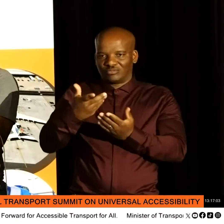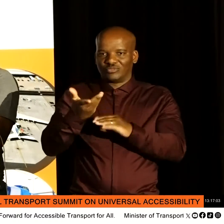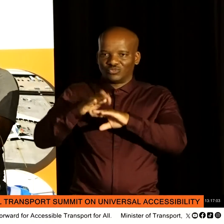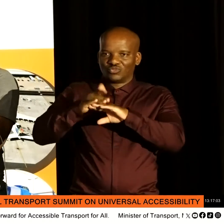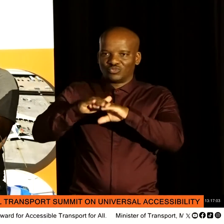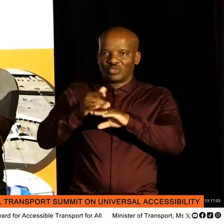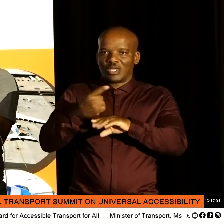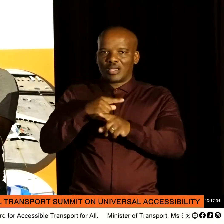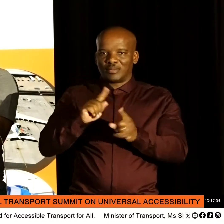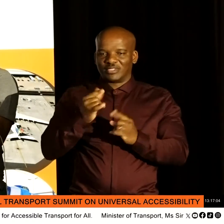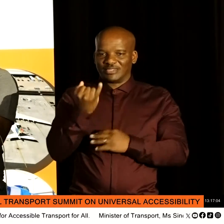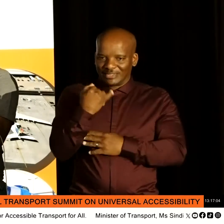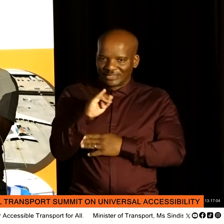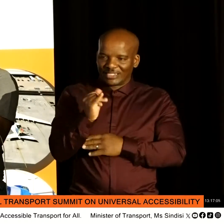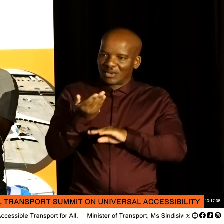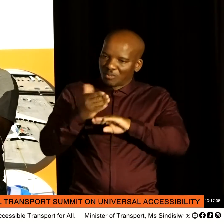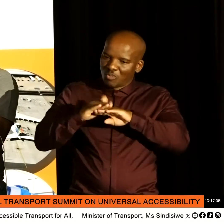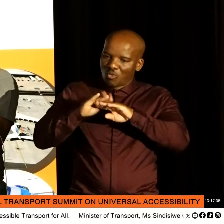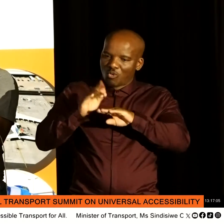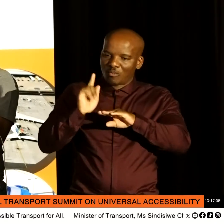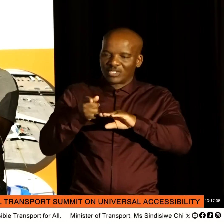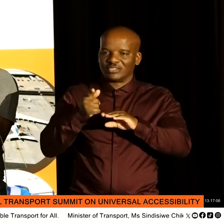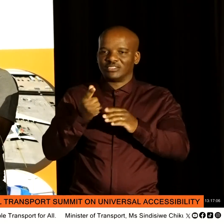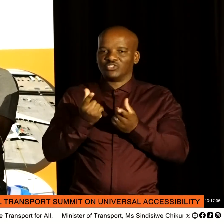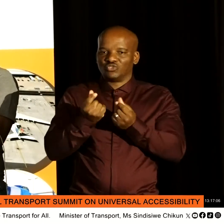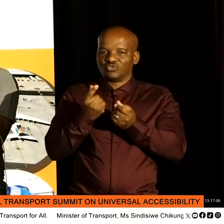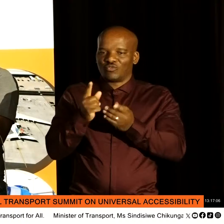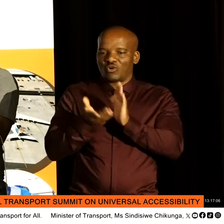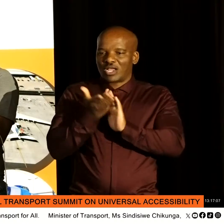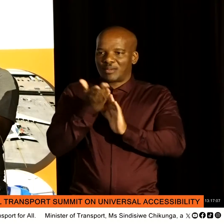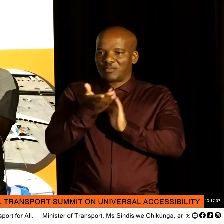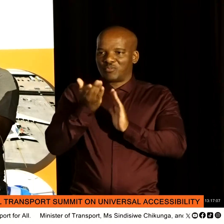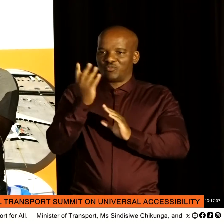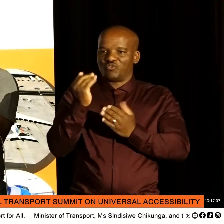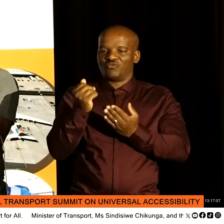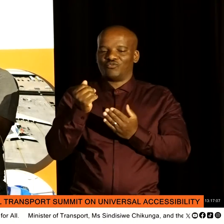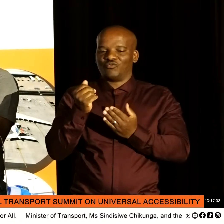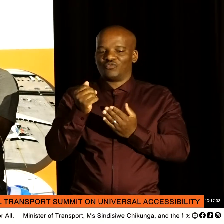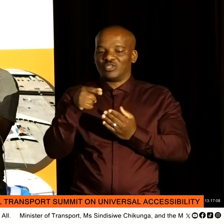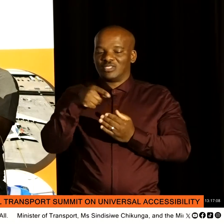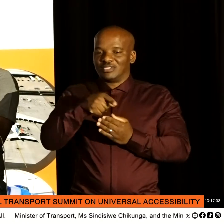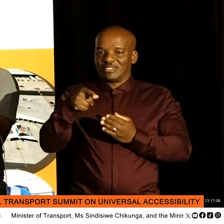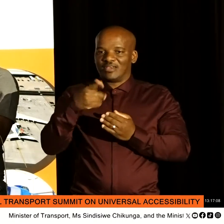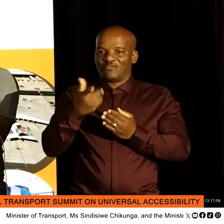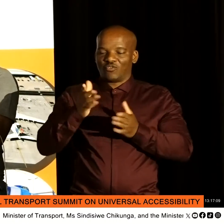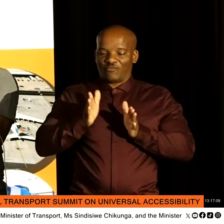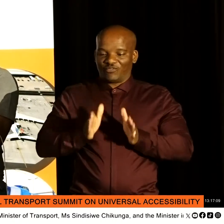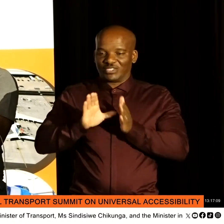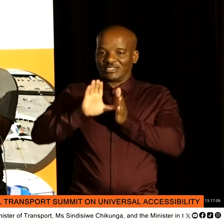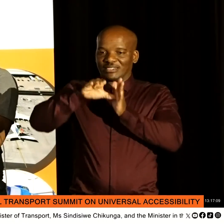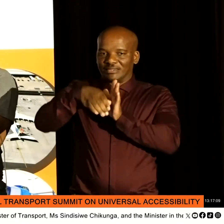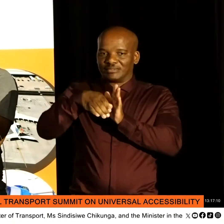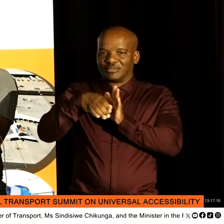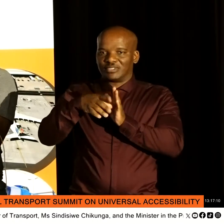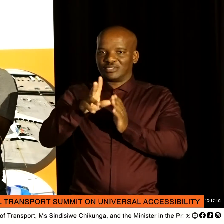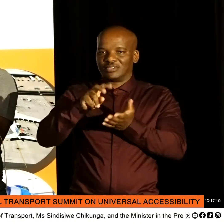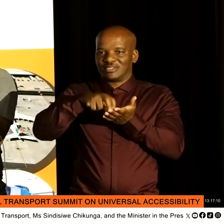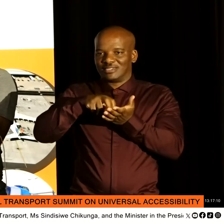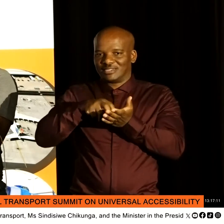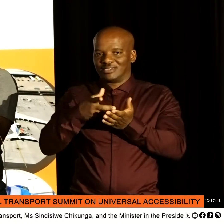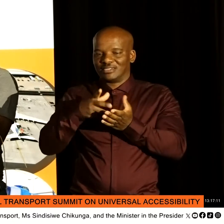much to be done in terms of infrastructure improvements for persons with physical disability. The needs of those with